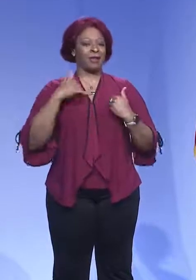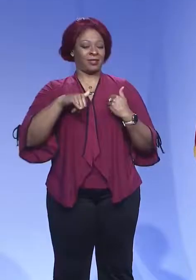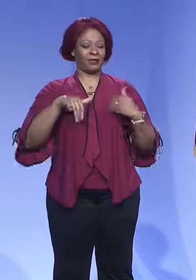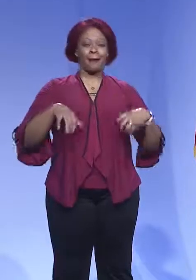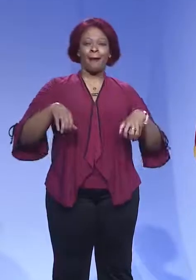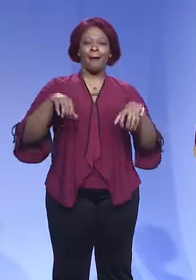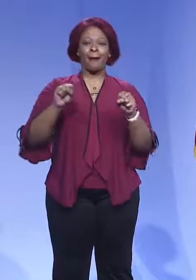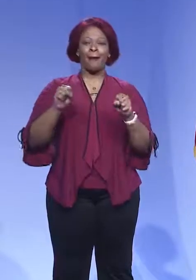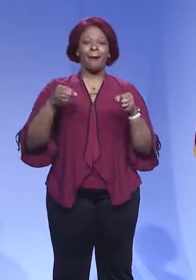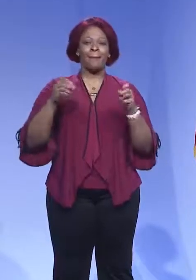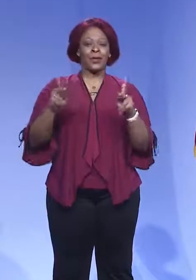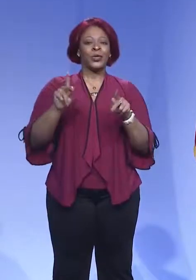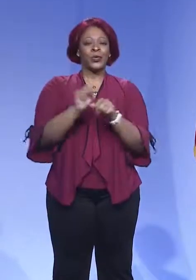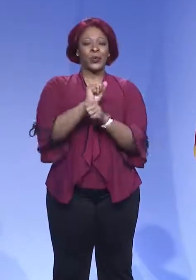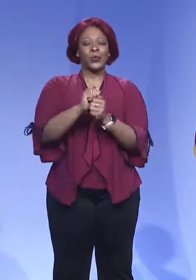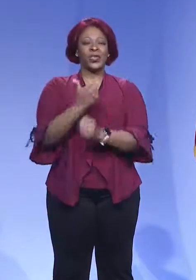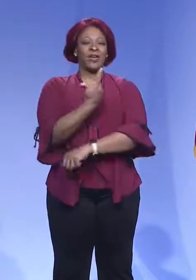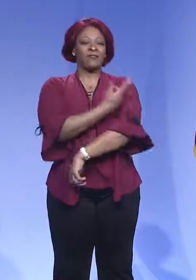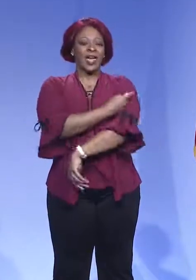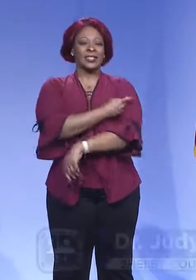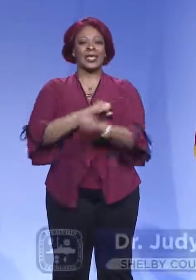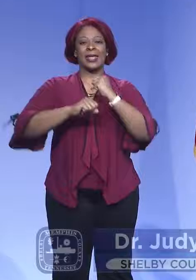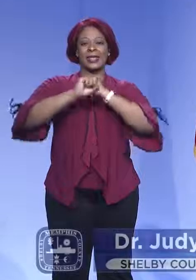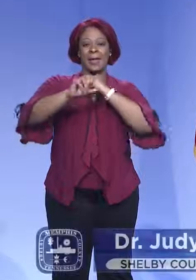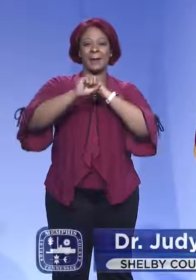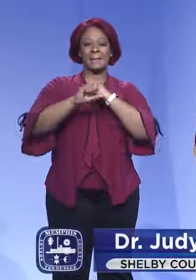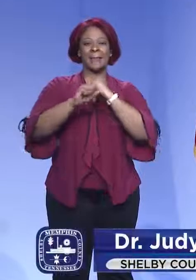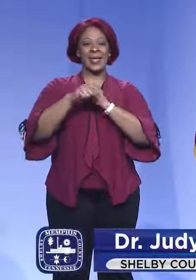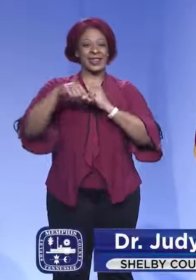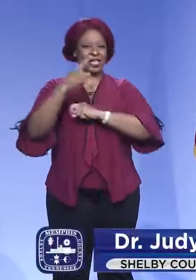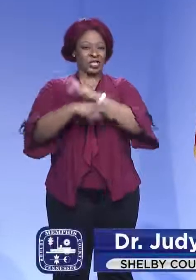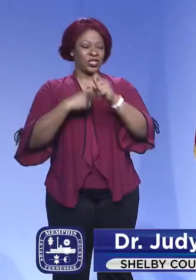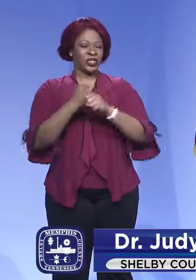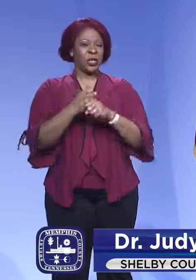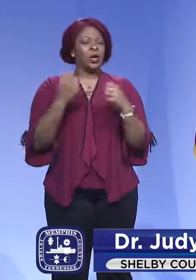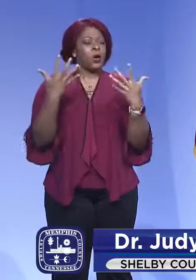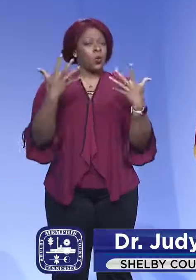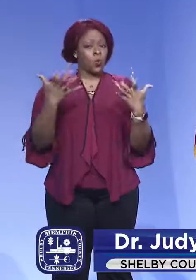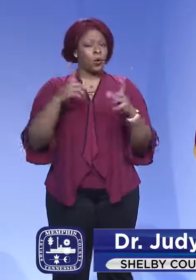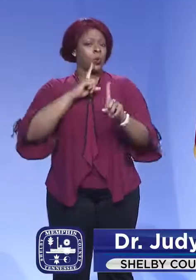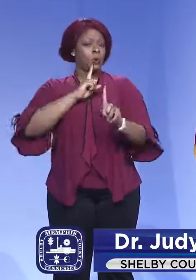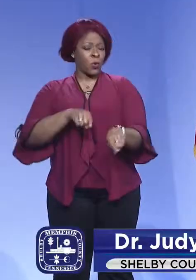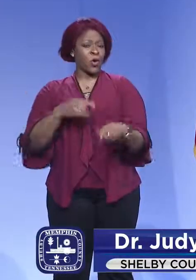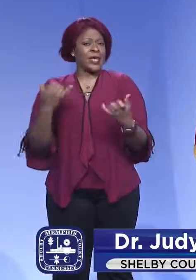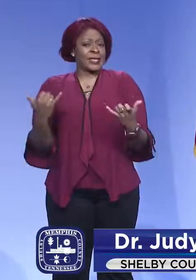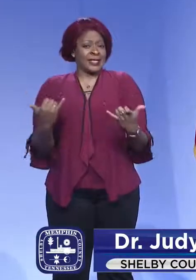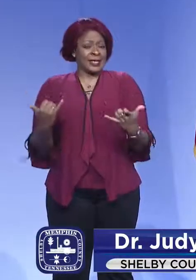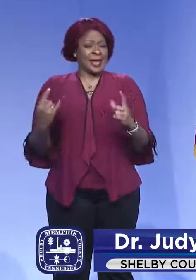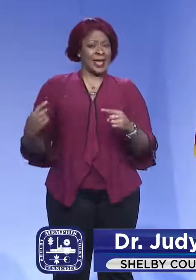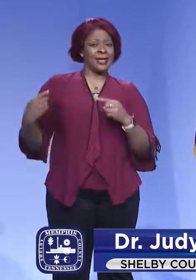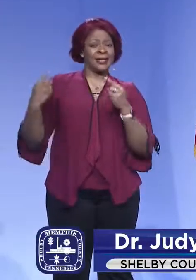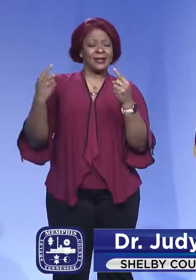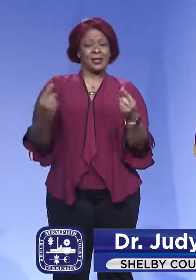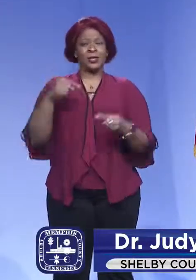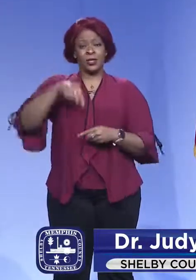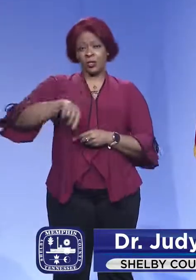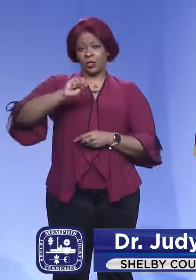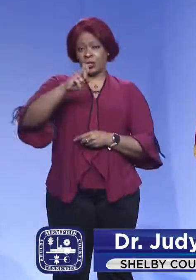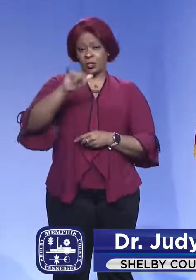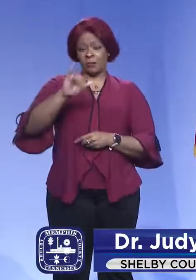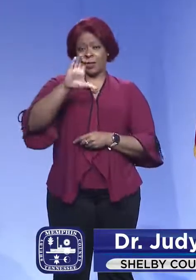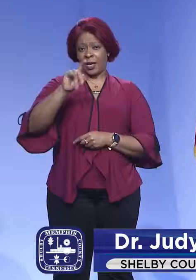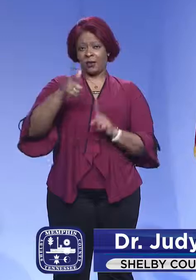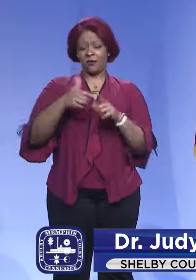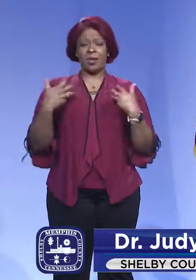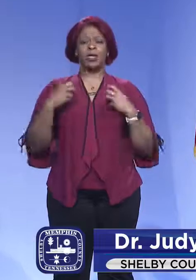opportunity to work with the vaccine campaign for the coming year. I'd like to report that to date, in Shelby County, from the